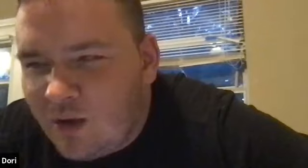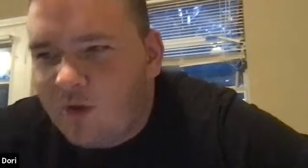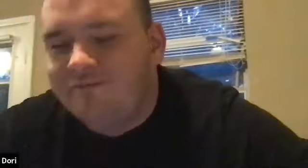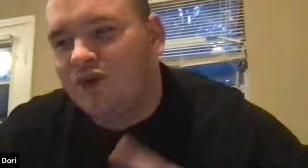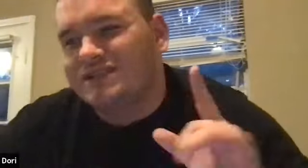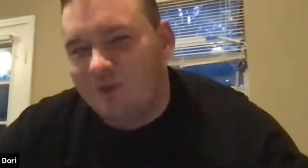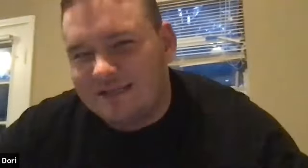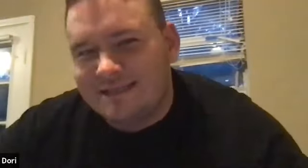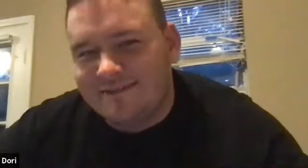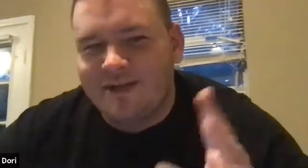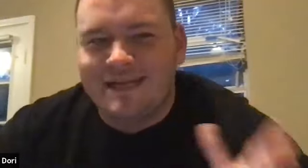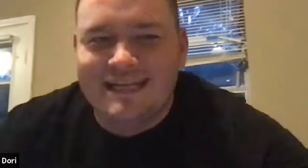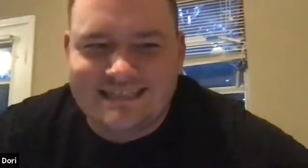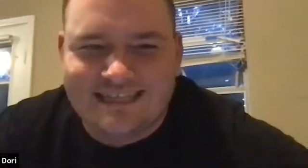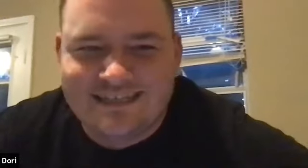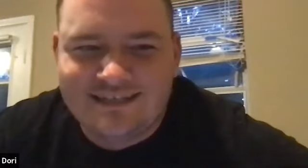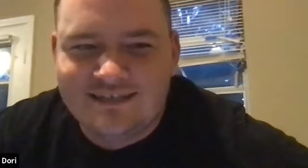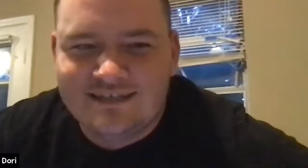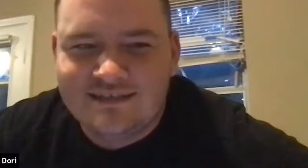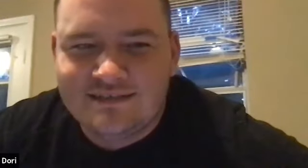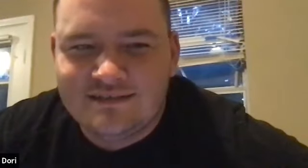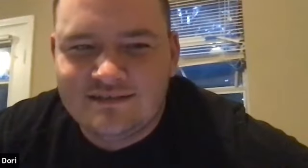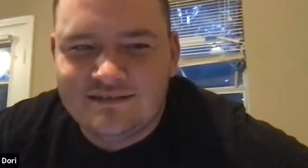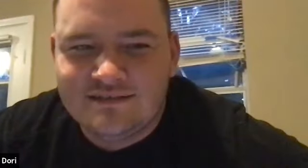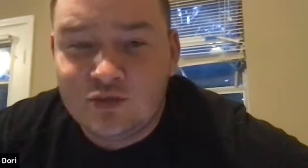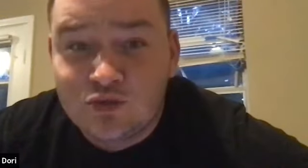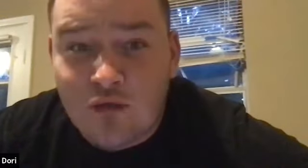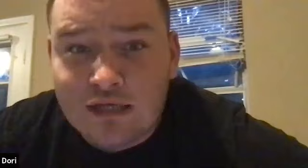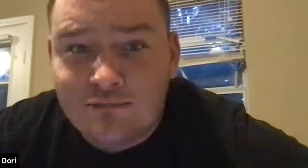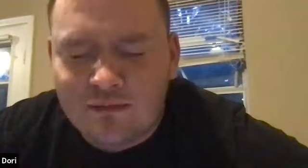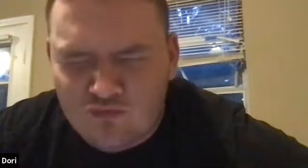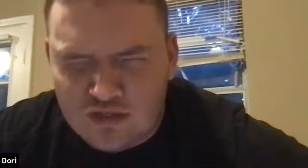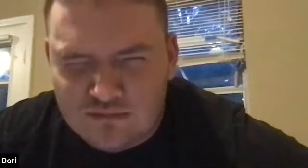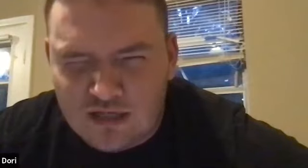Well, if you're expressive, it'll be easy. You just gotta raise them up and raise them down.